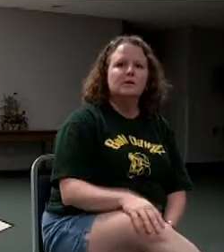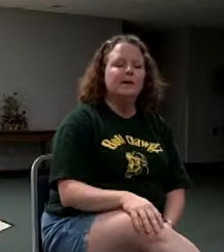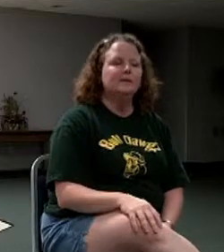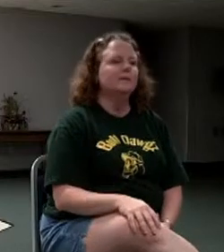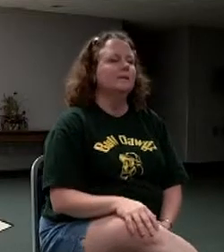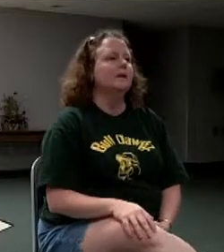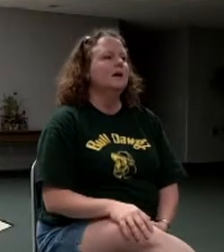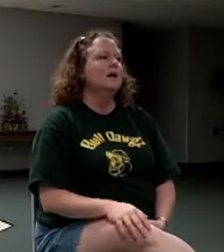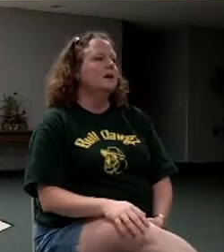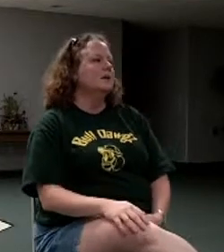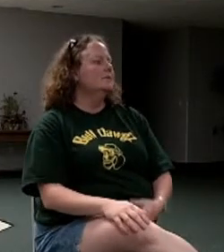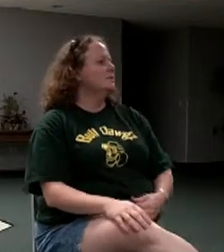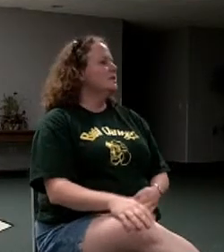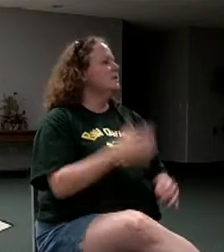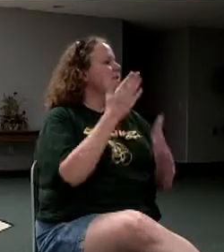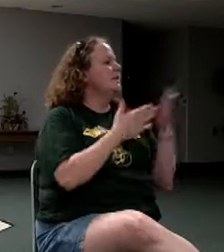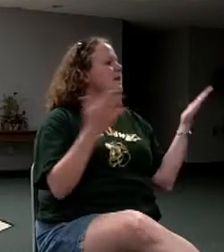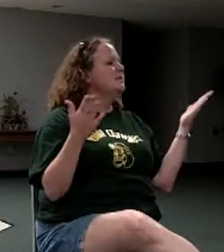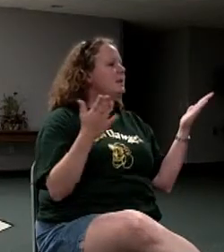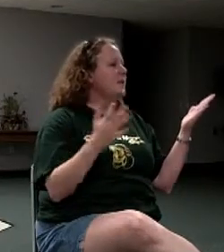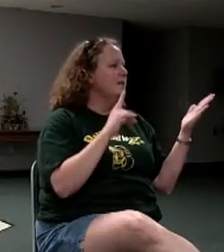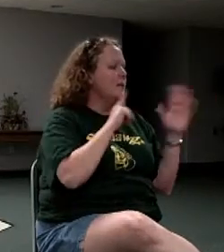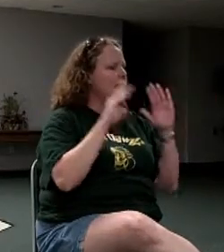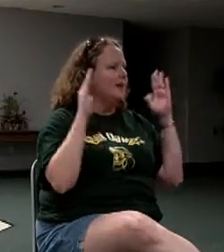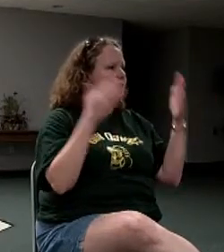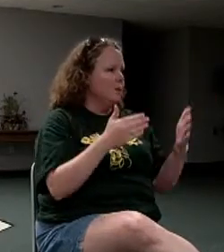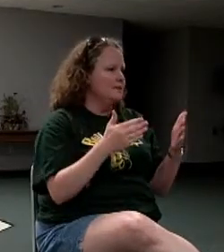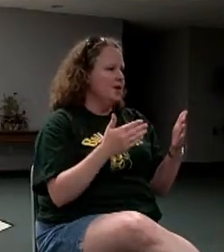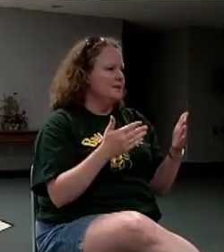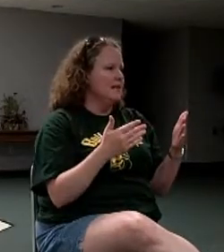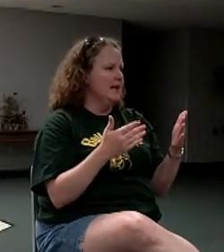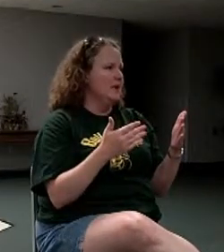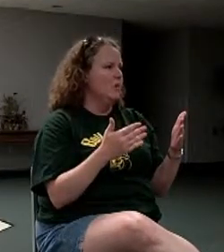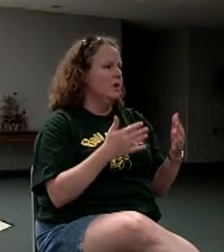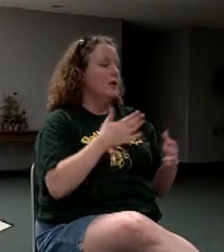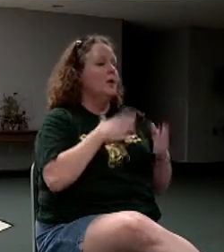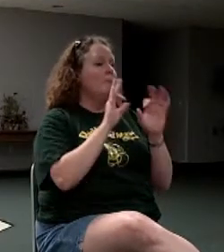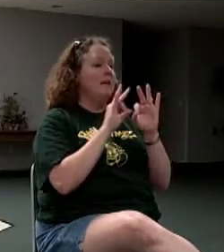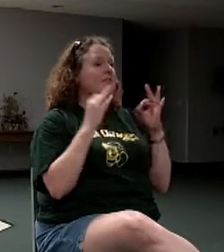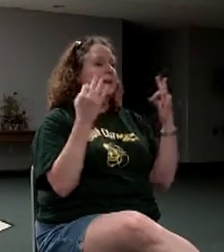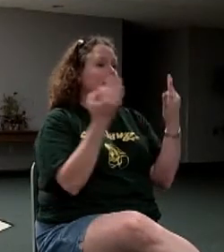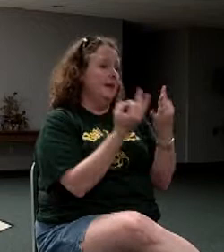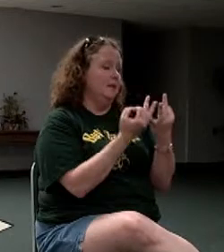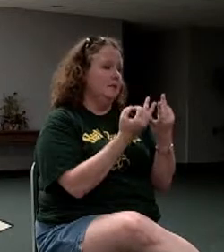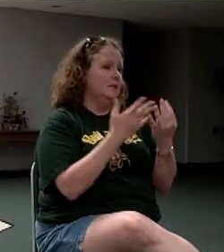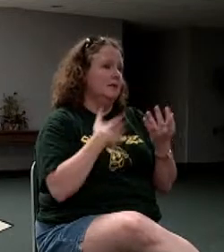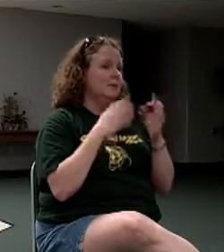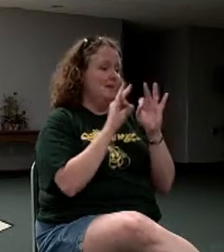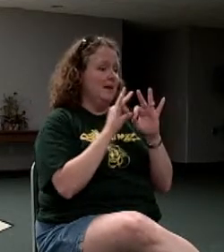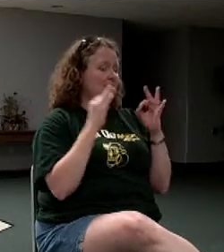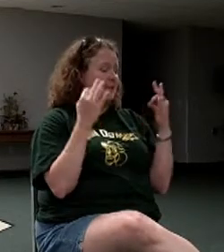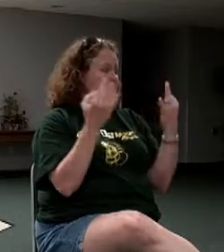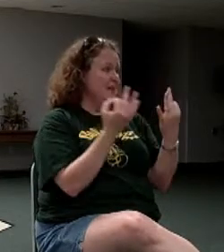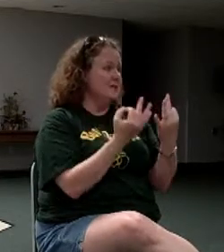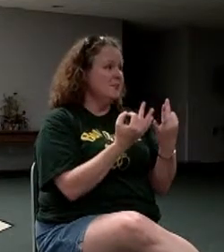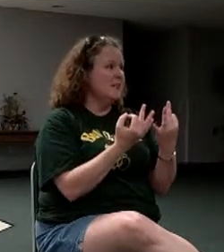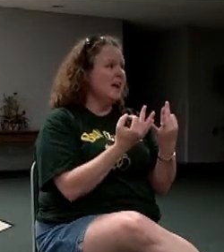Okay. So some of the things that we kind of focused on tonight were my family. My family is